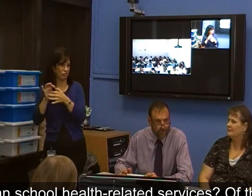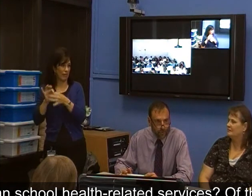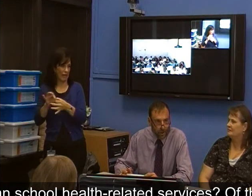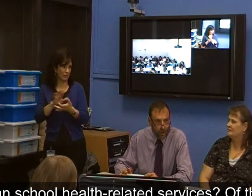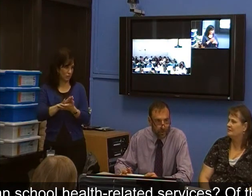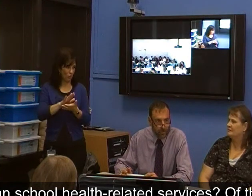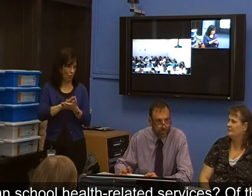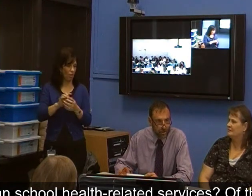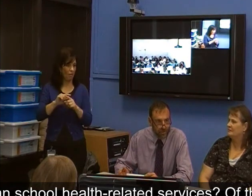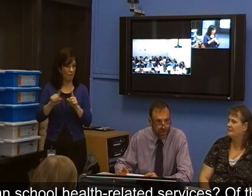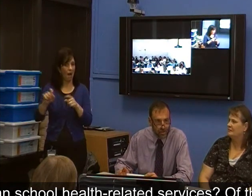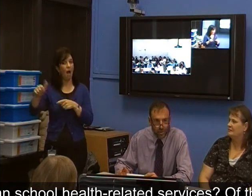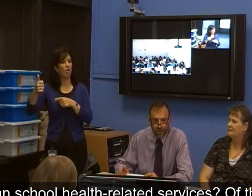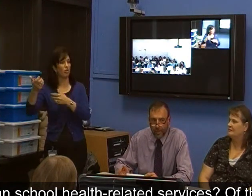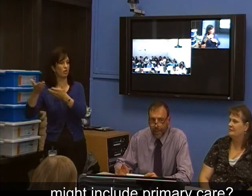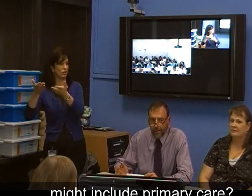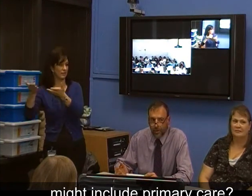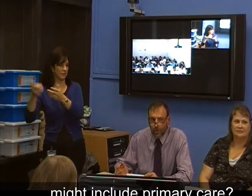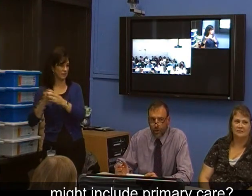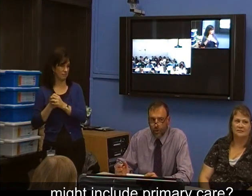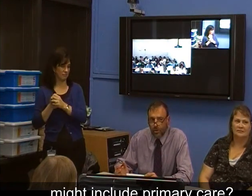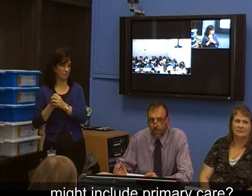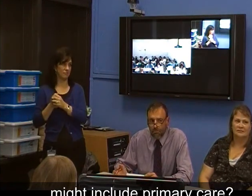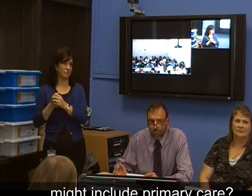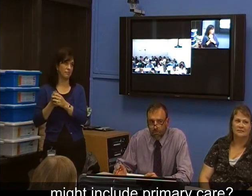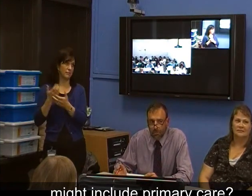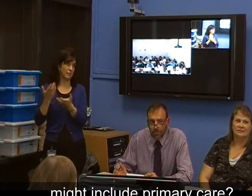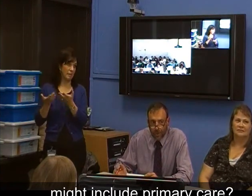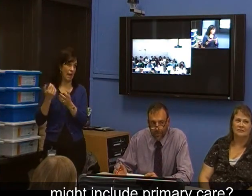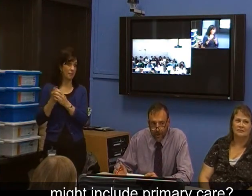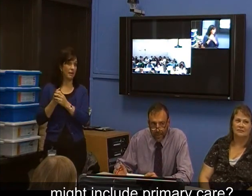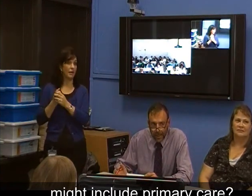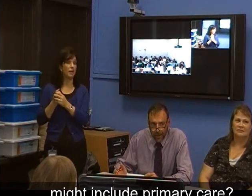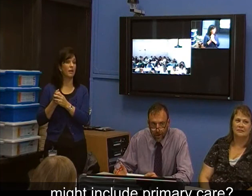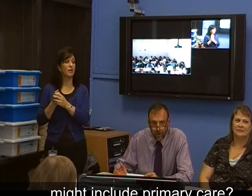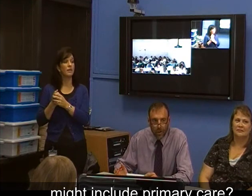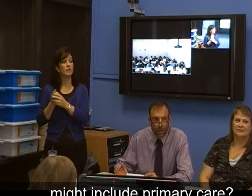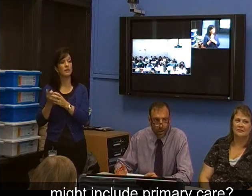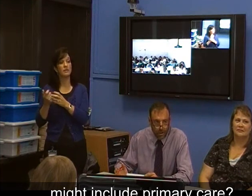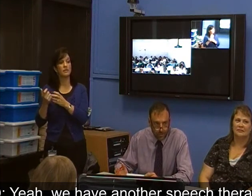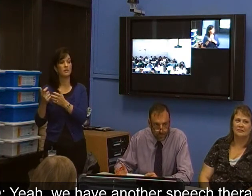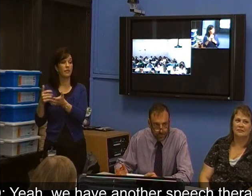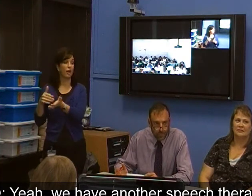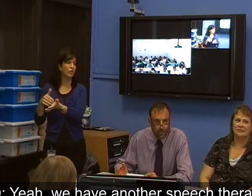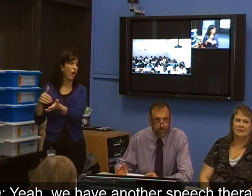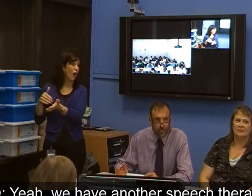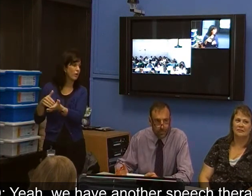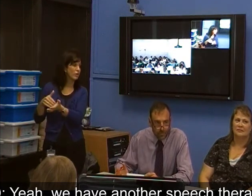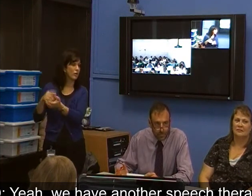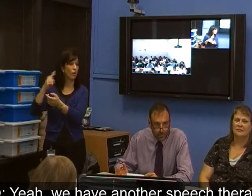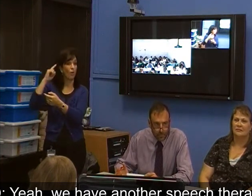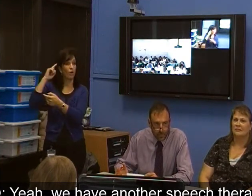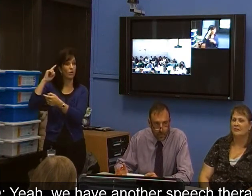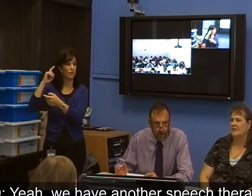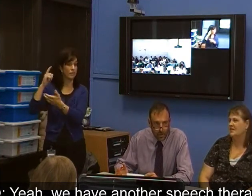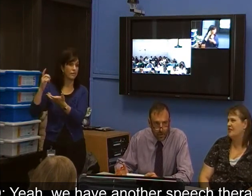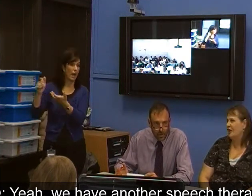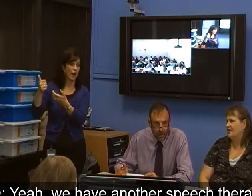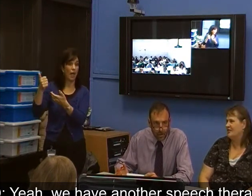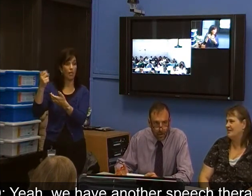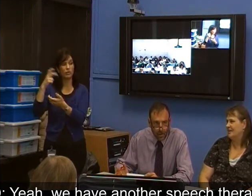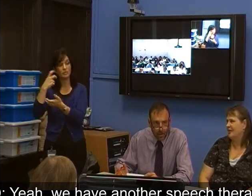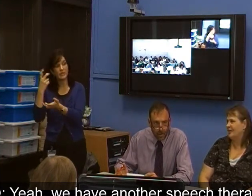for other services, which might include children's primary care. Yeah, with another speech